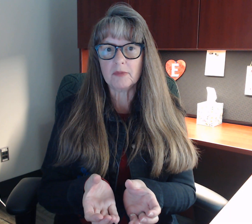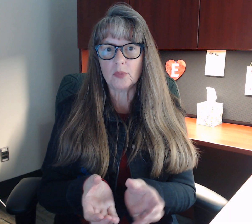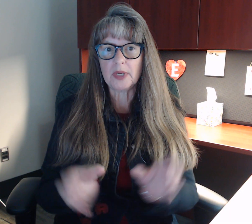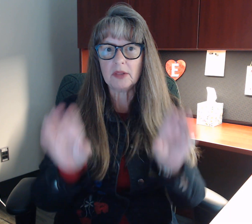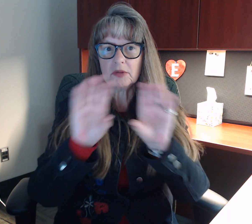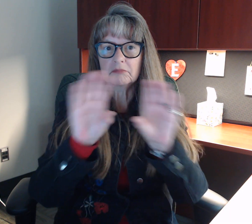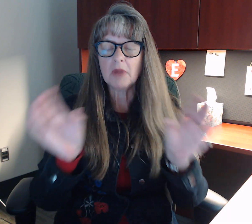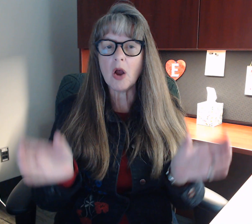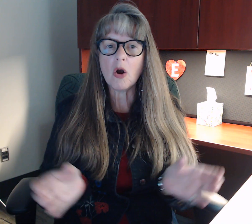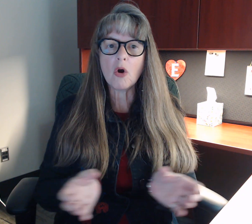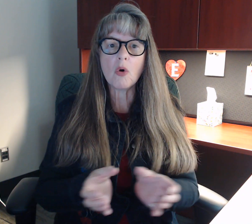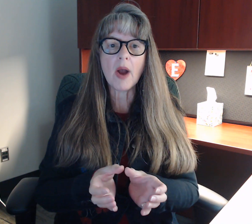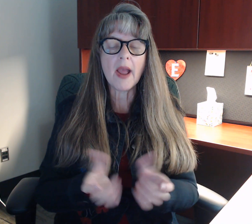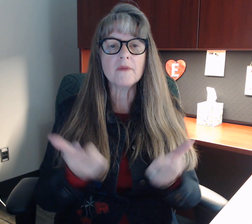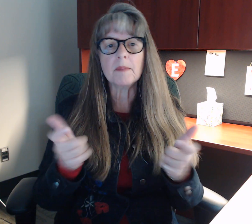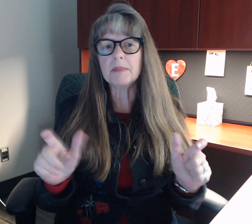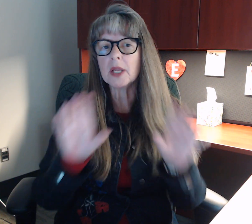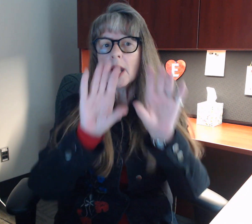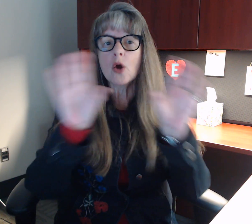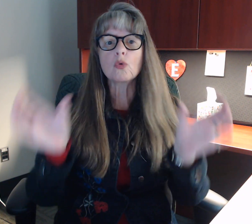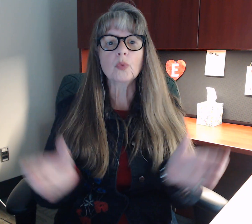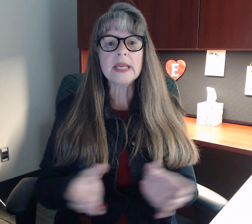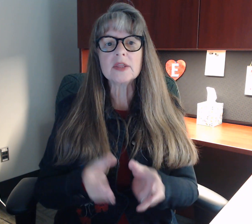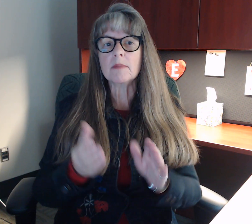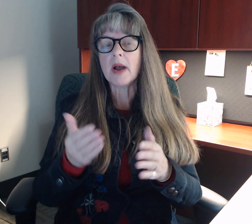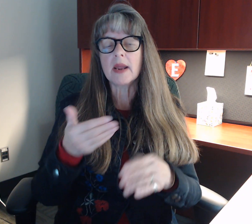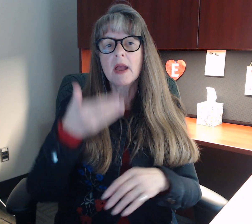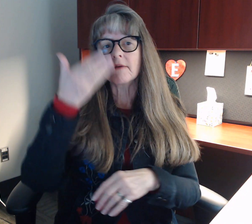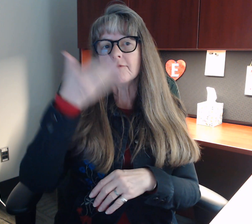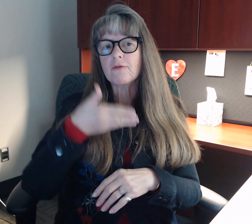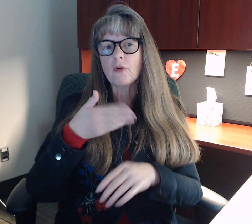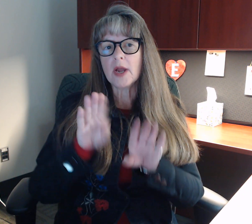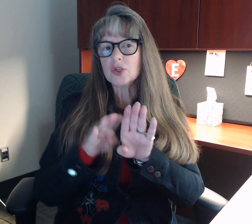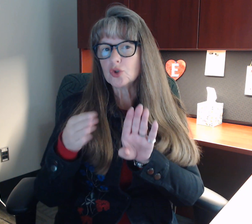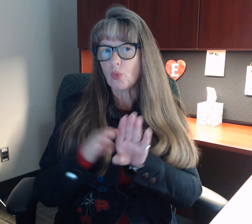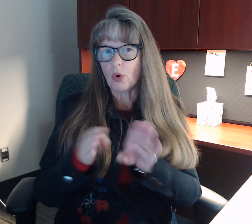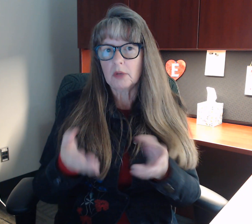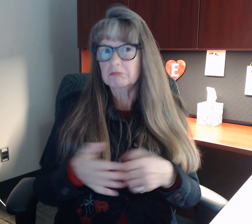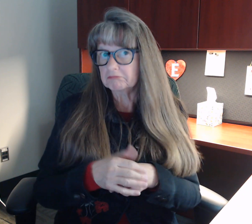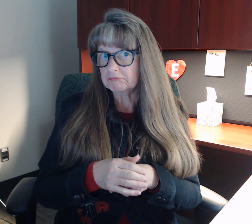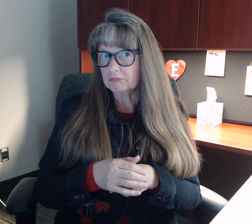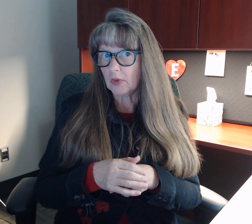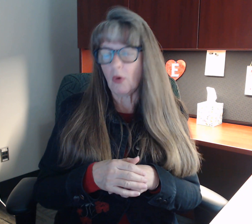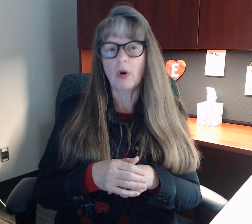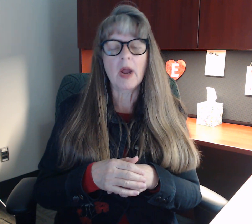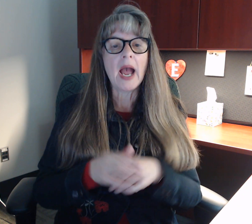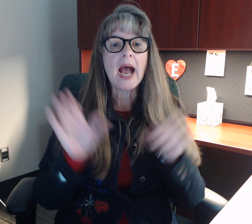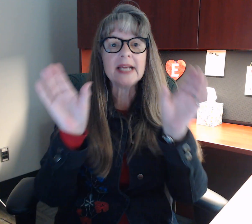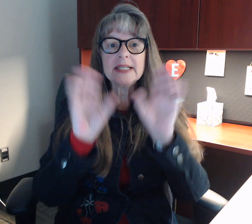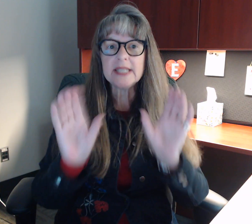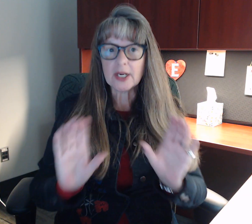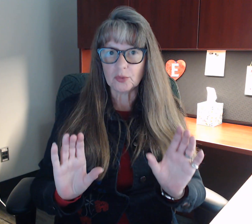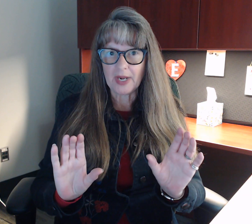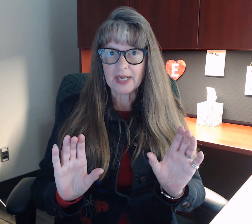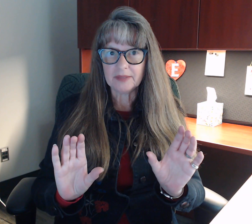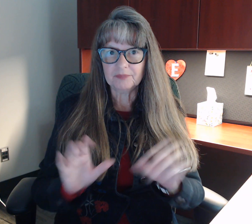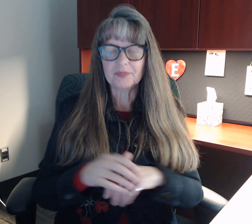wreath. Oh, I have a big wreath on my front door, or I decorated. So